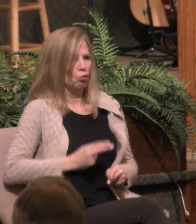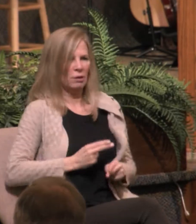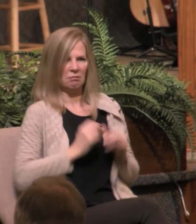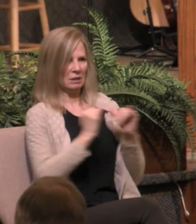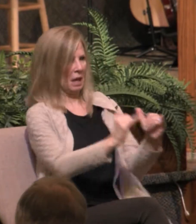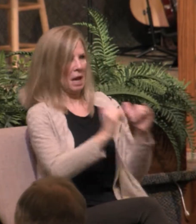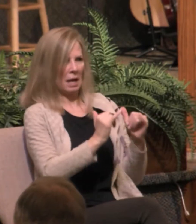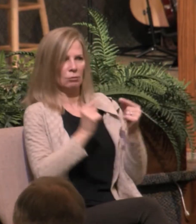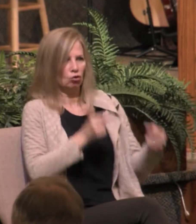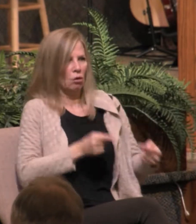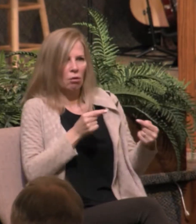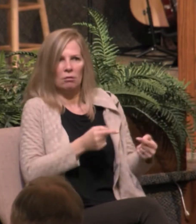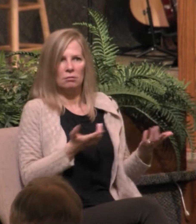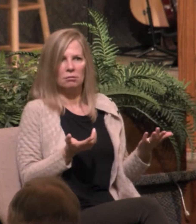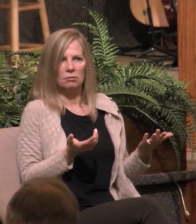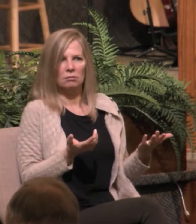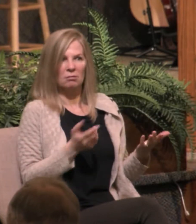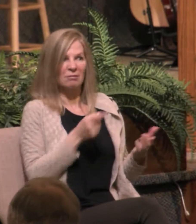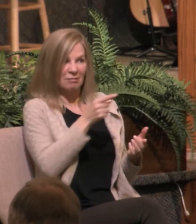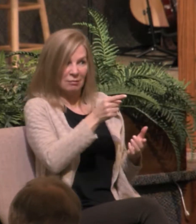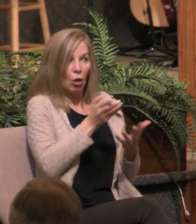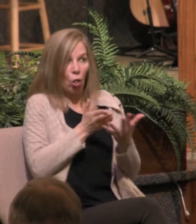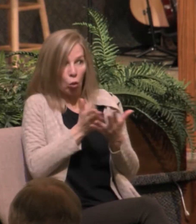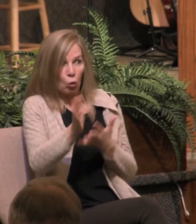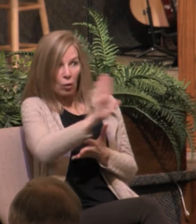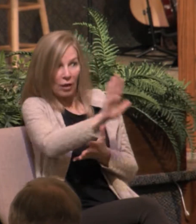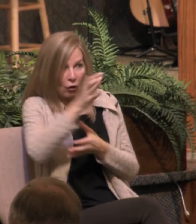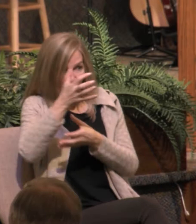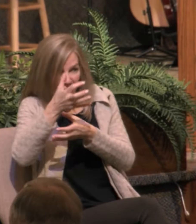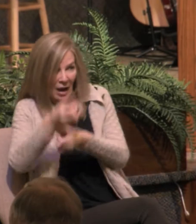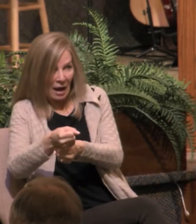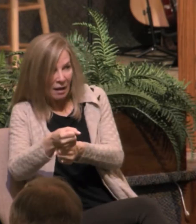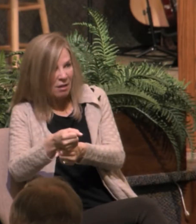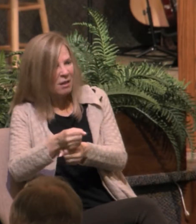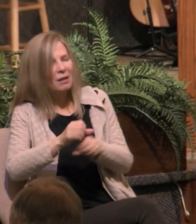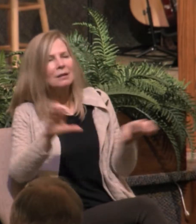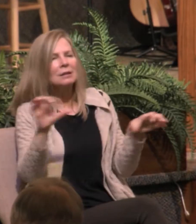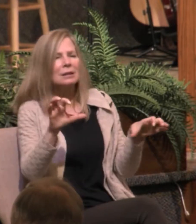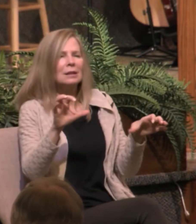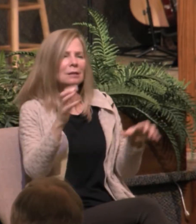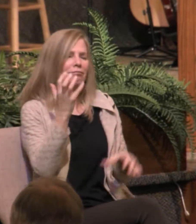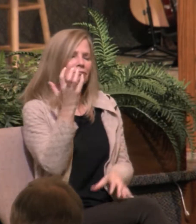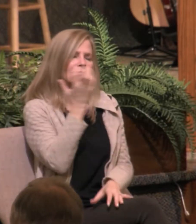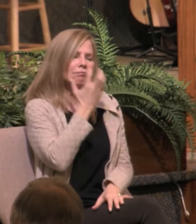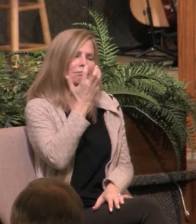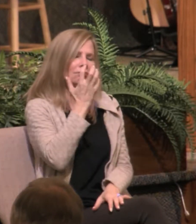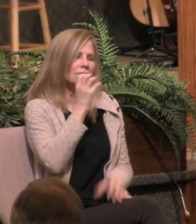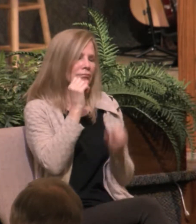struggles that we have, who by faith did remarkable things.